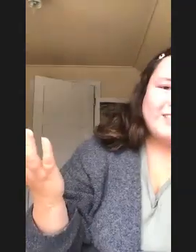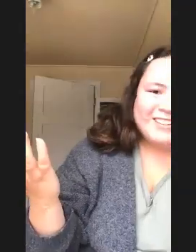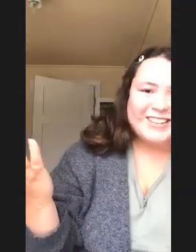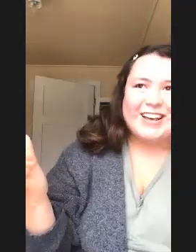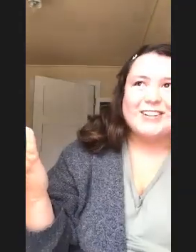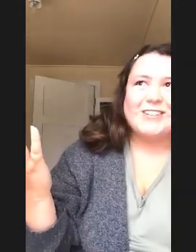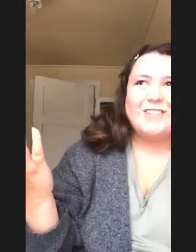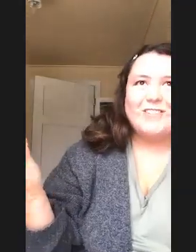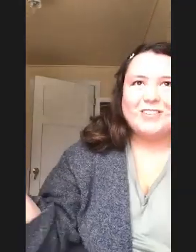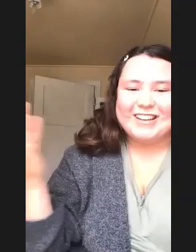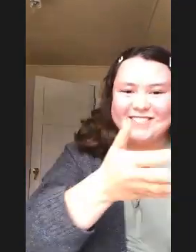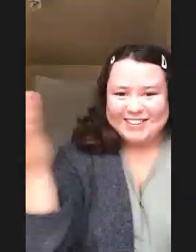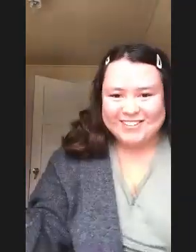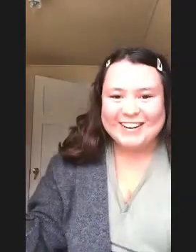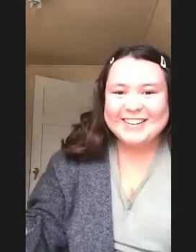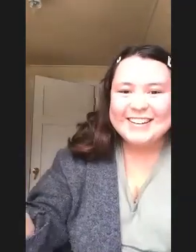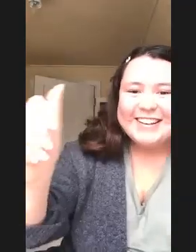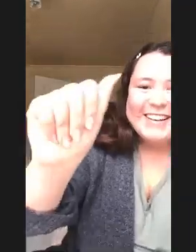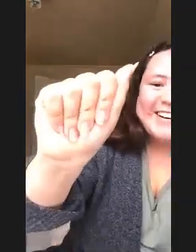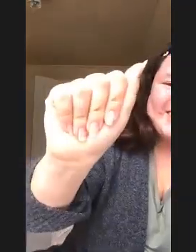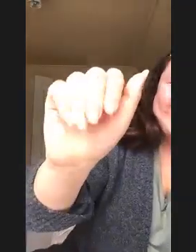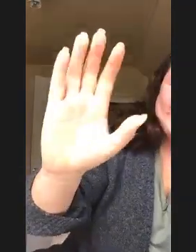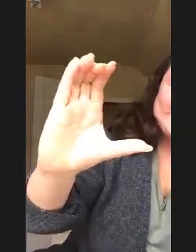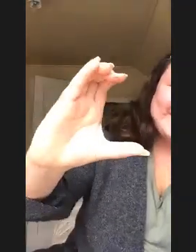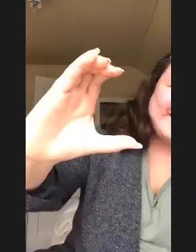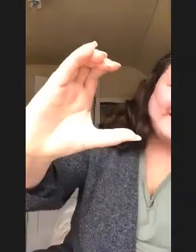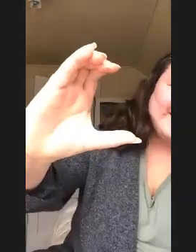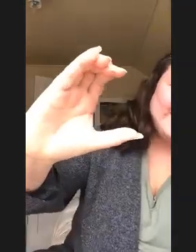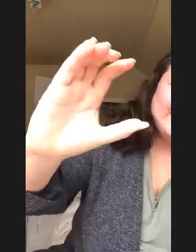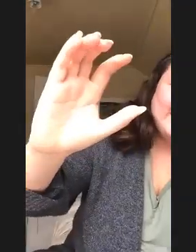the letters look like when they're written, like C,